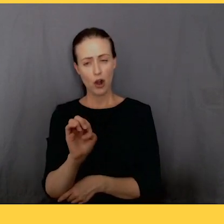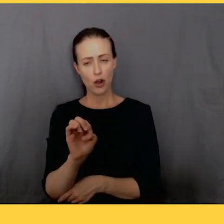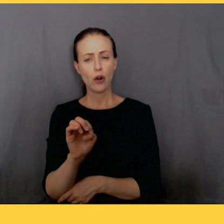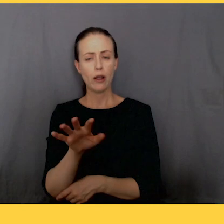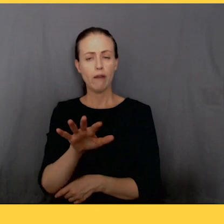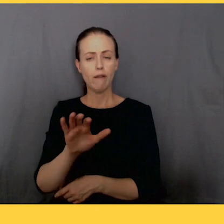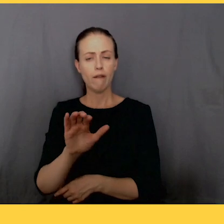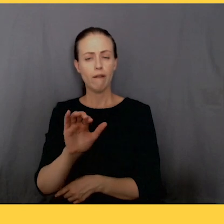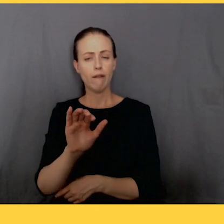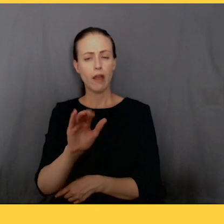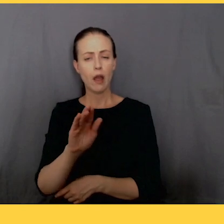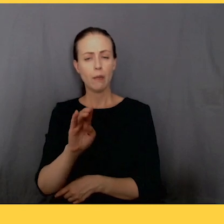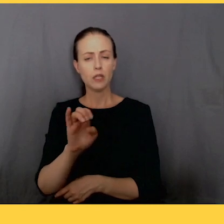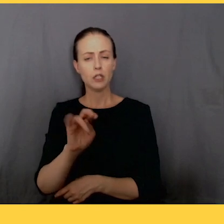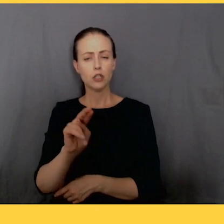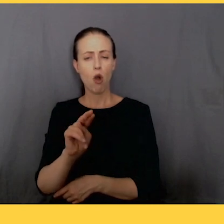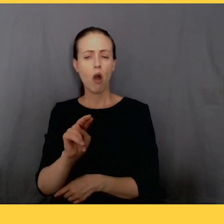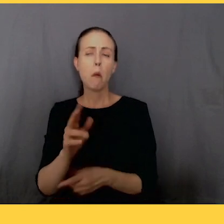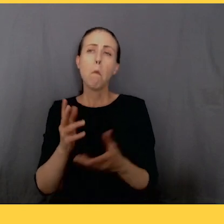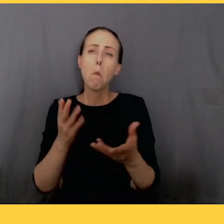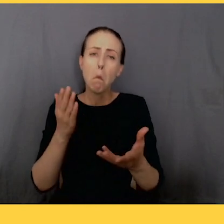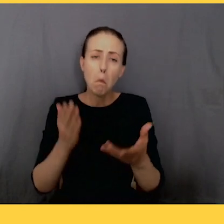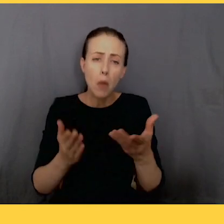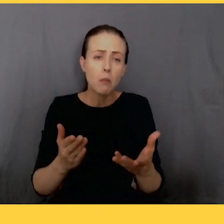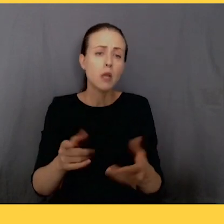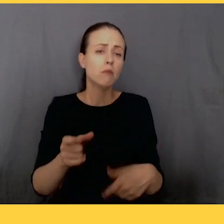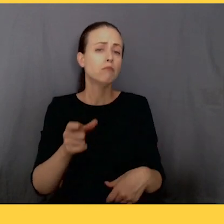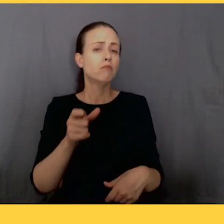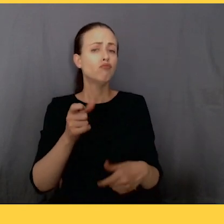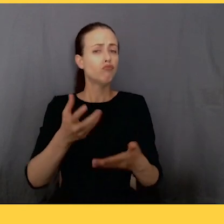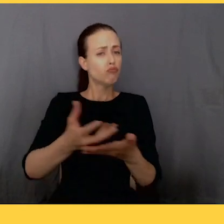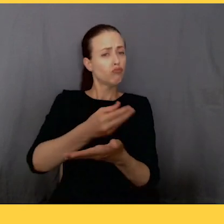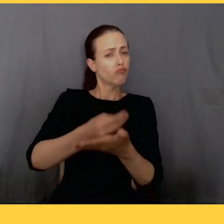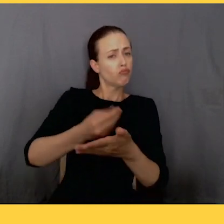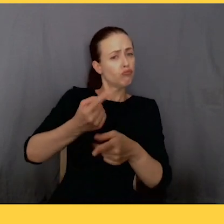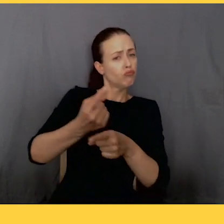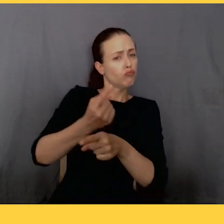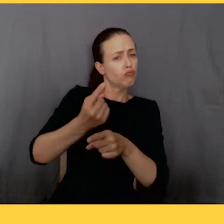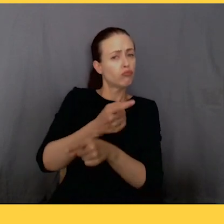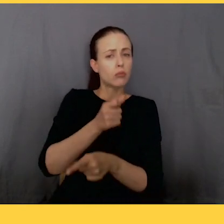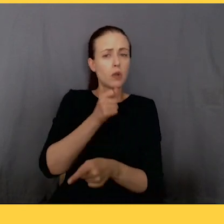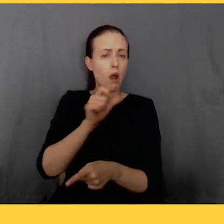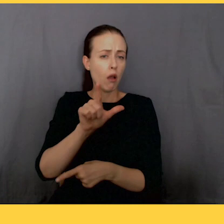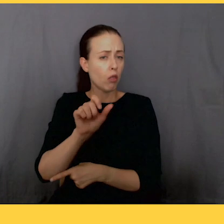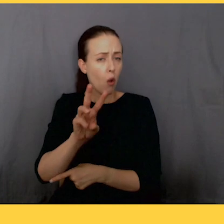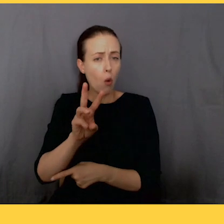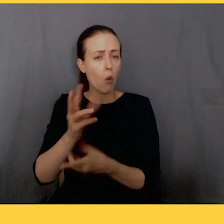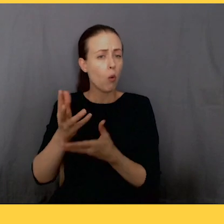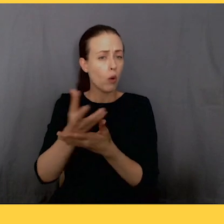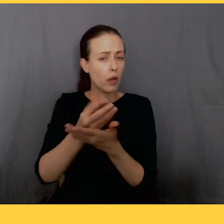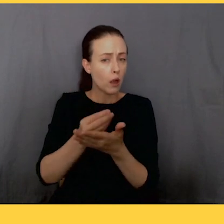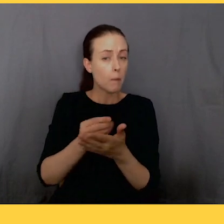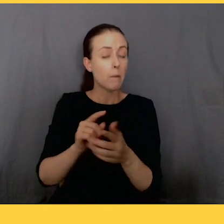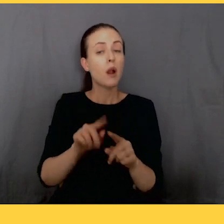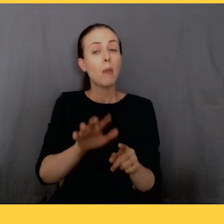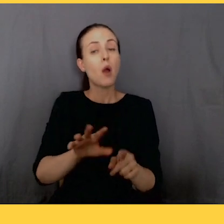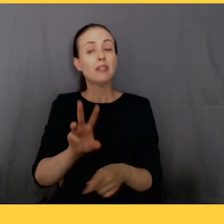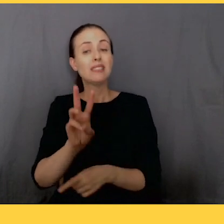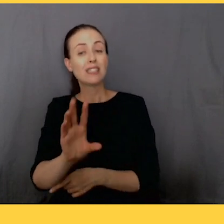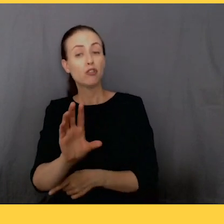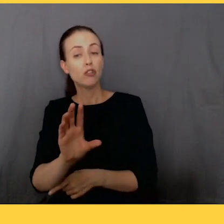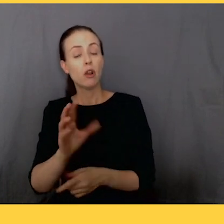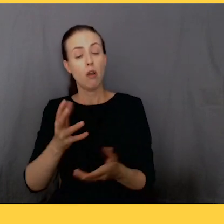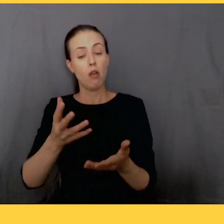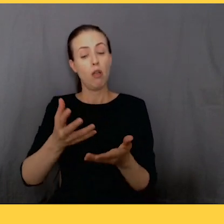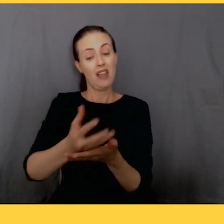And I have roughly in our systems, we have roughly about 600 income qualified or low income